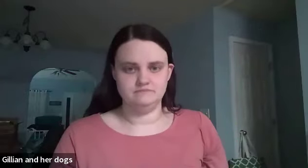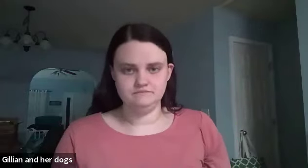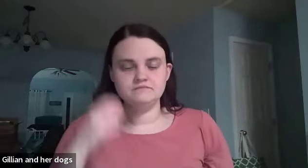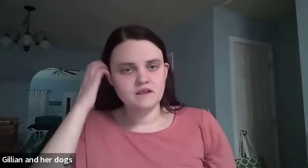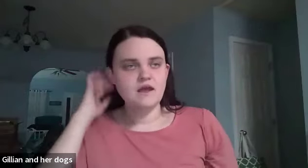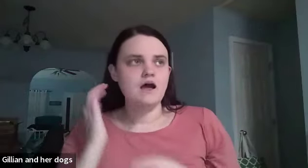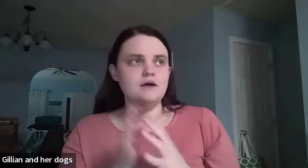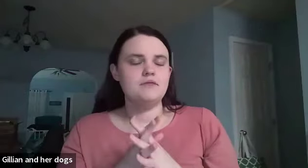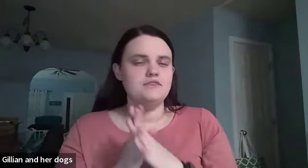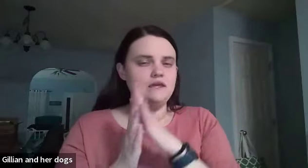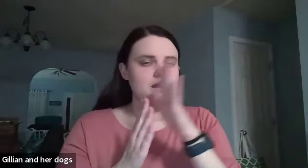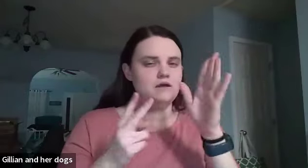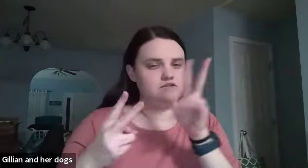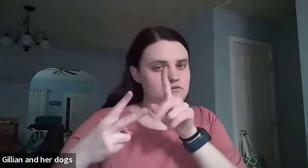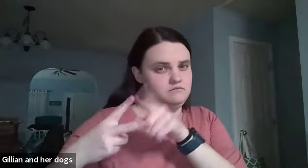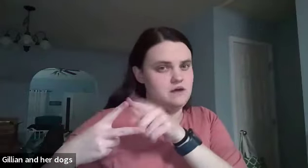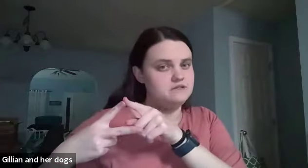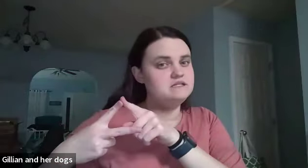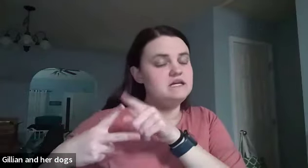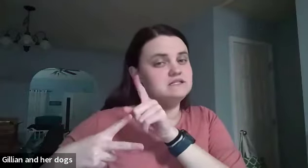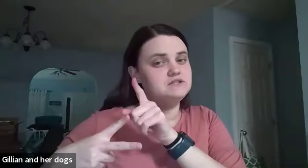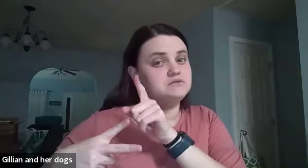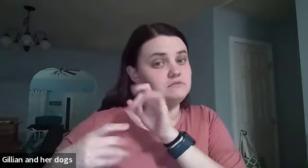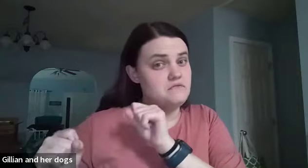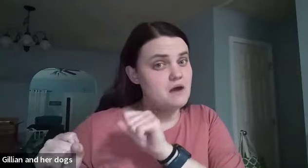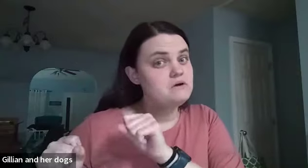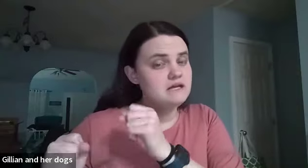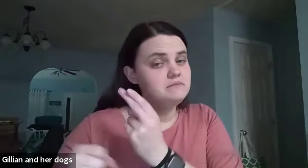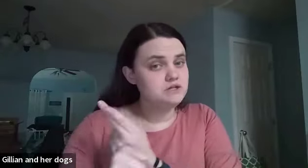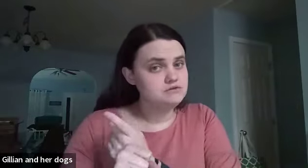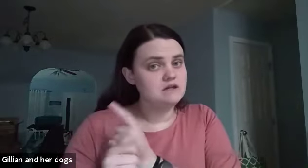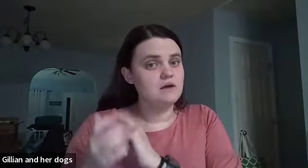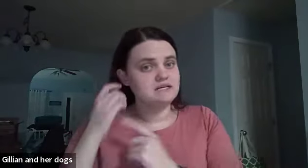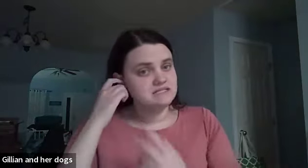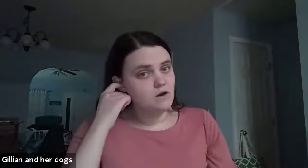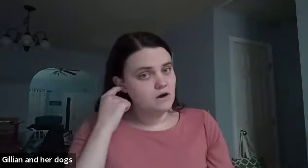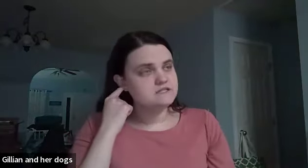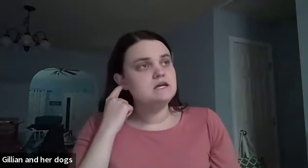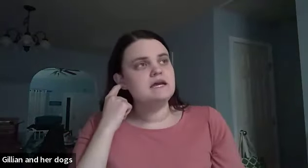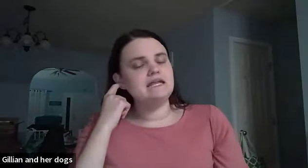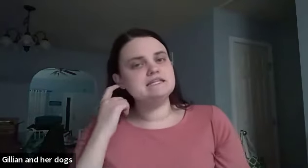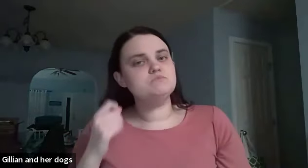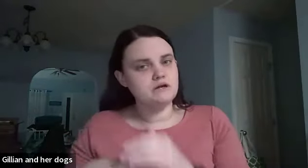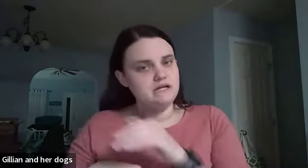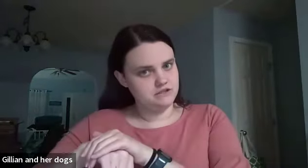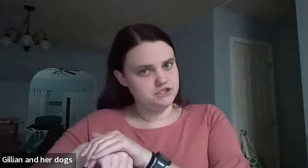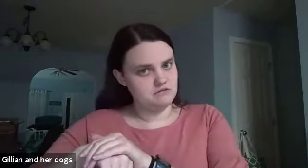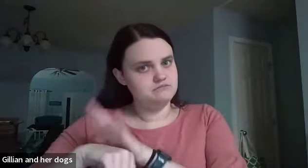Mm-hmm. So that one can be used. I see it often. It is more English though.